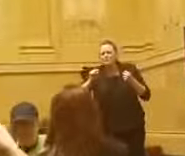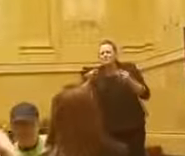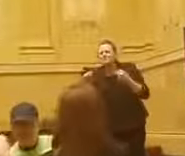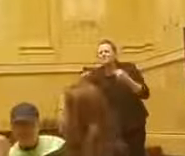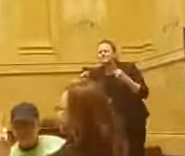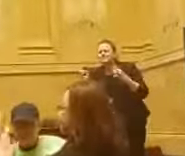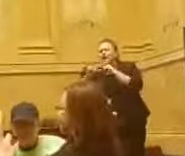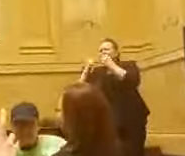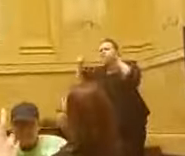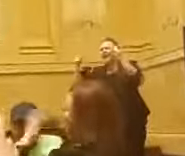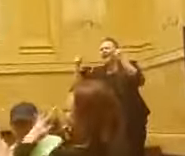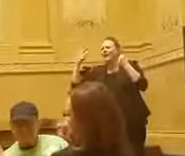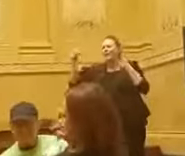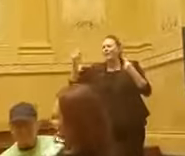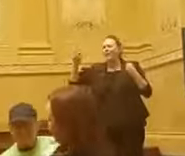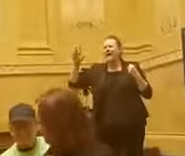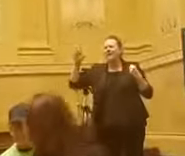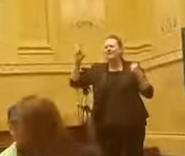Can you show me?